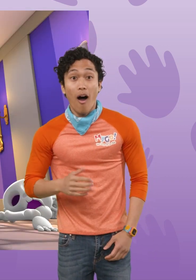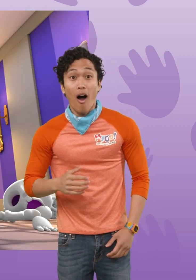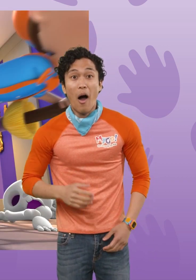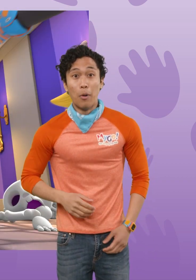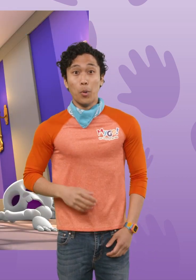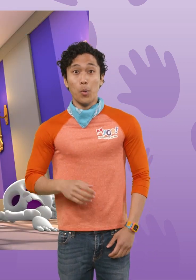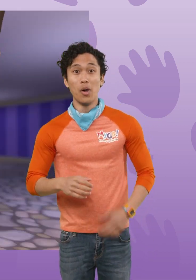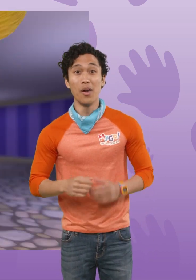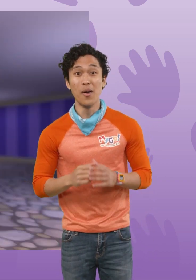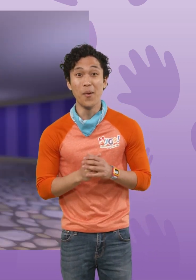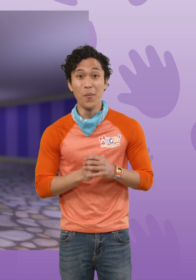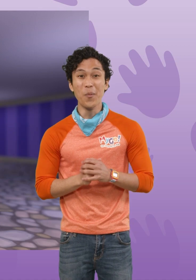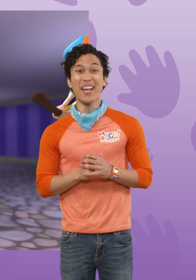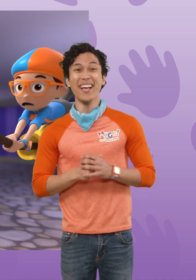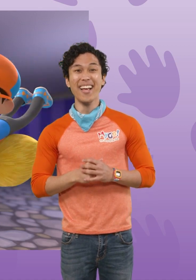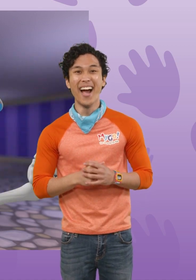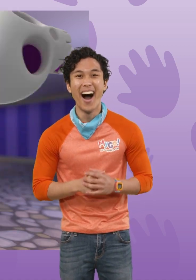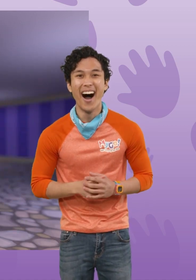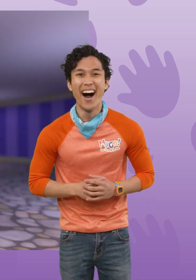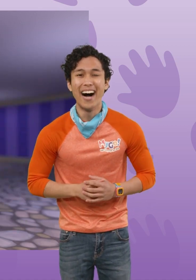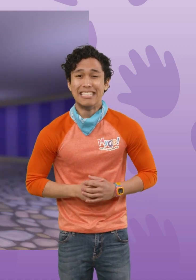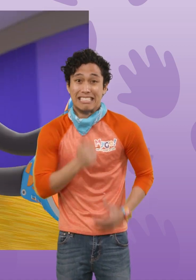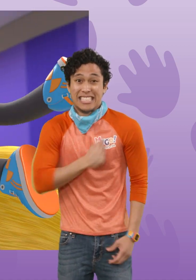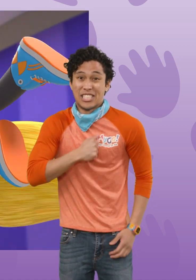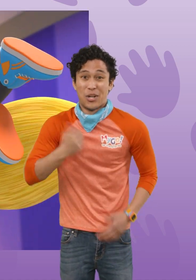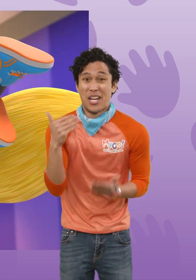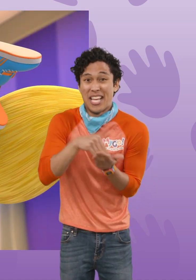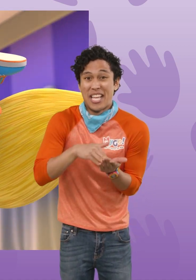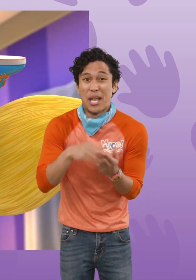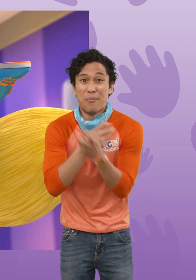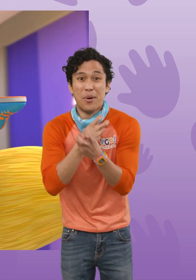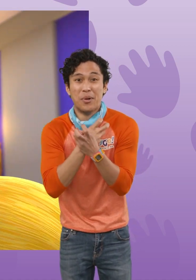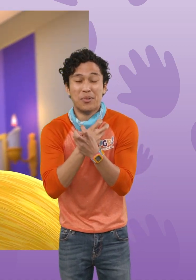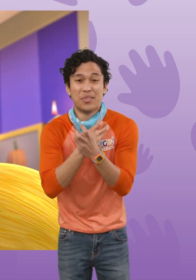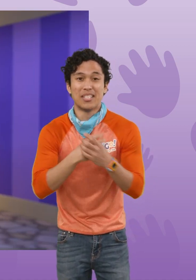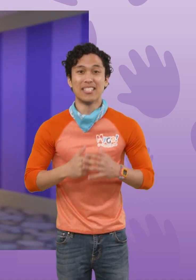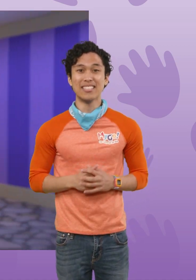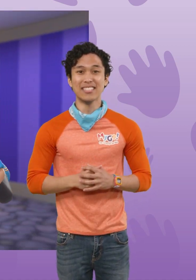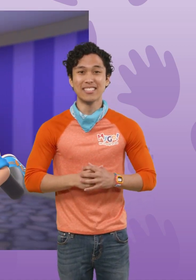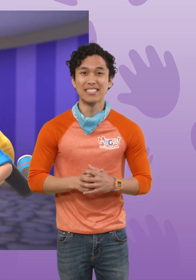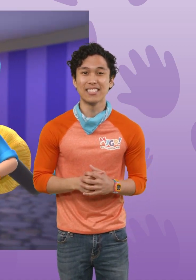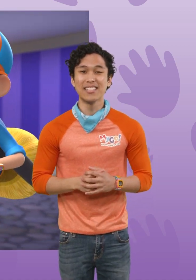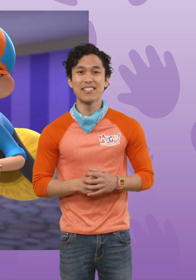Whoa! Whoa! Whee! Sorry again, Bones.